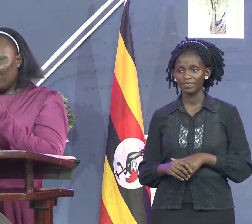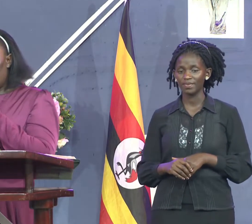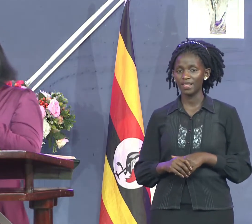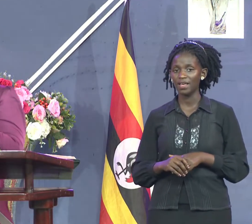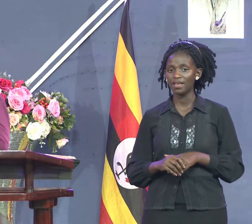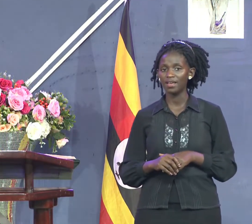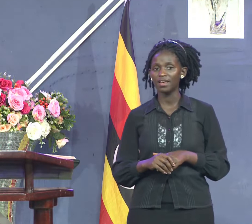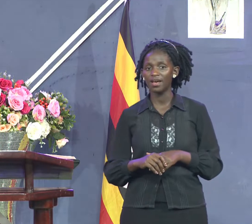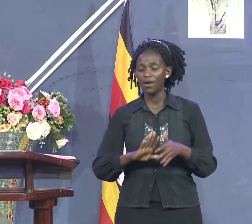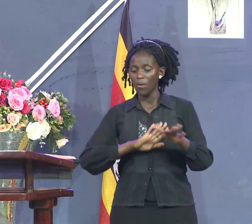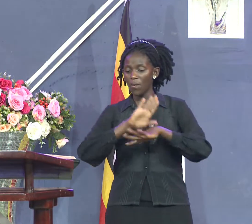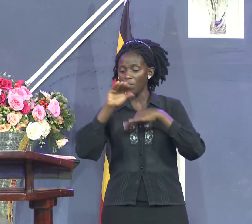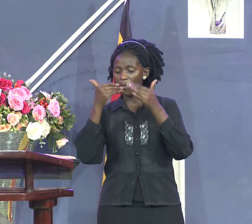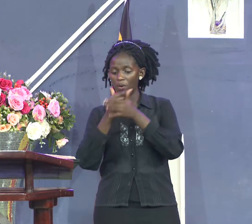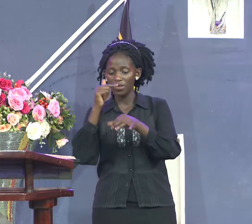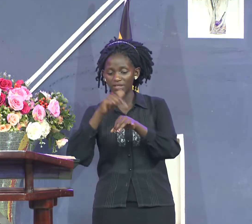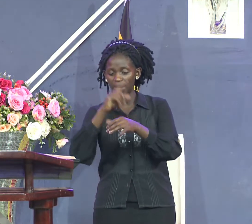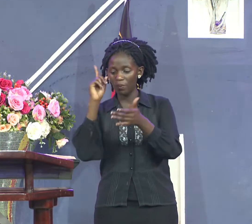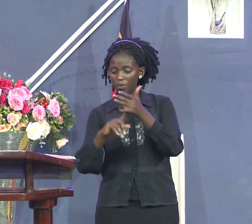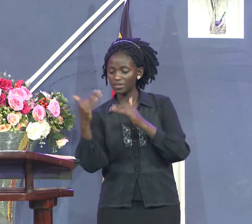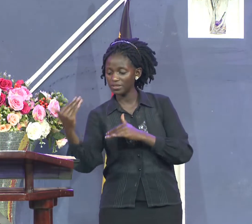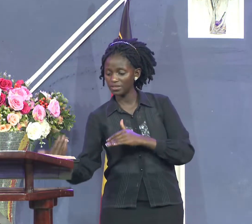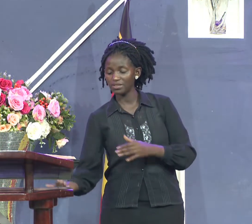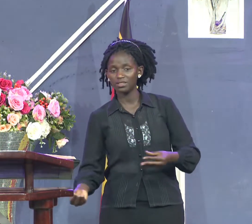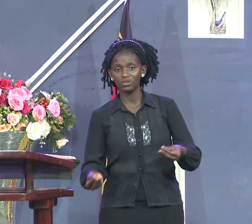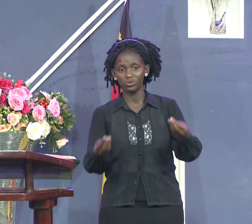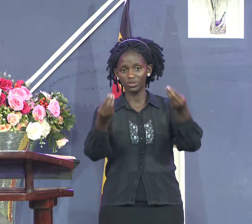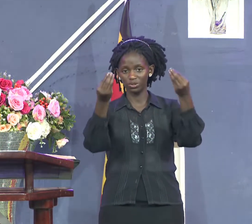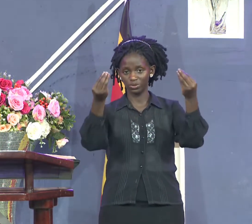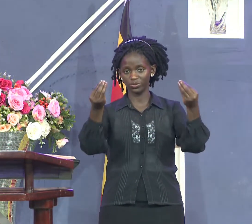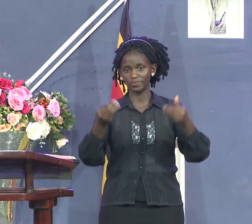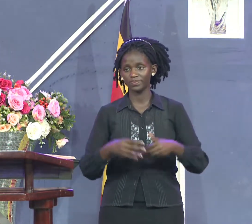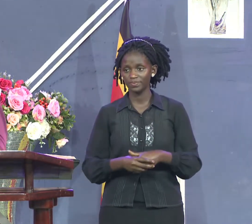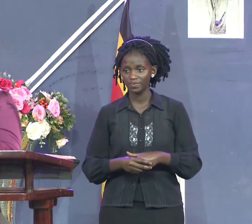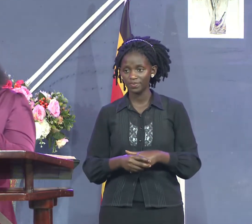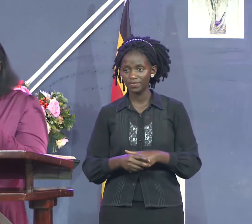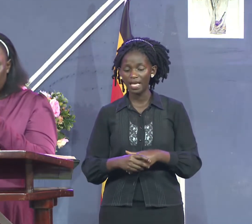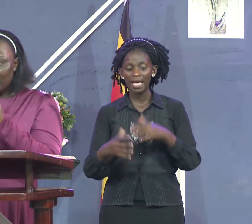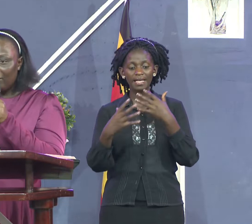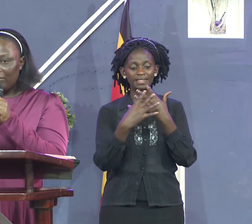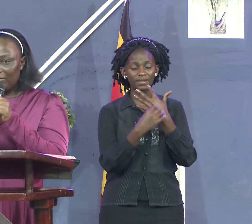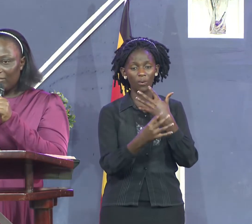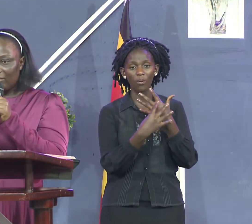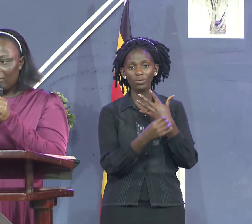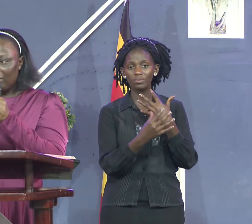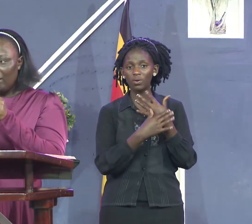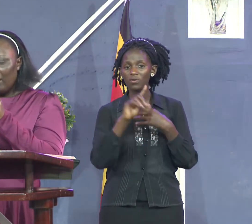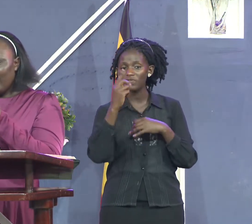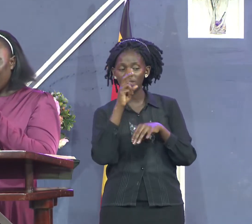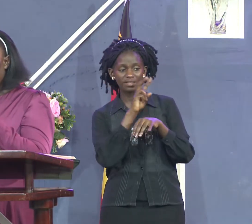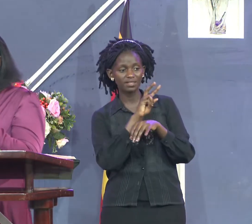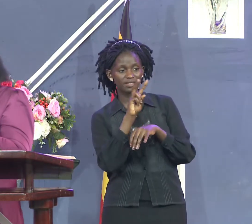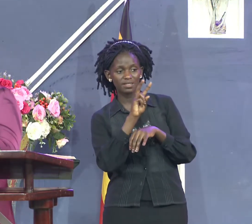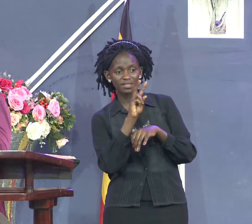Buli omwana chakola. Everything that the child does abachiraba must have seen